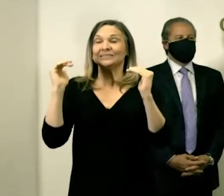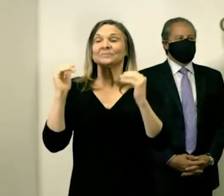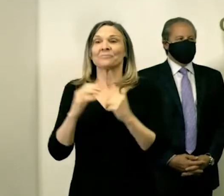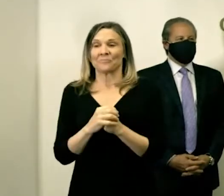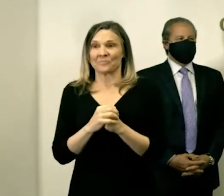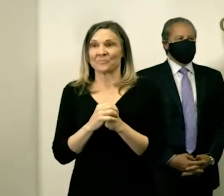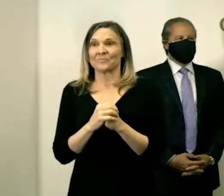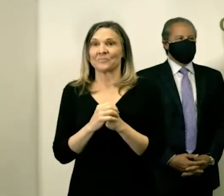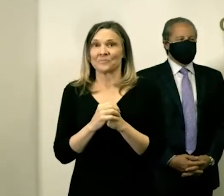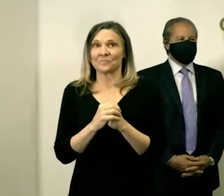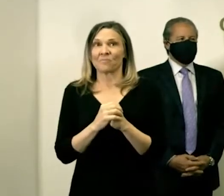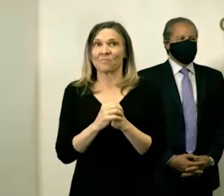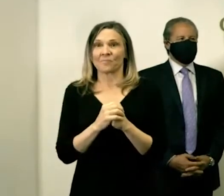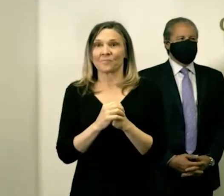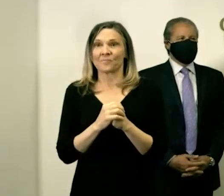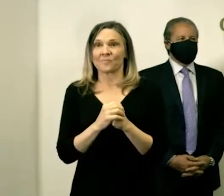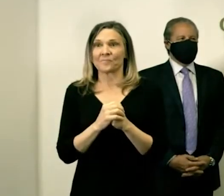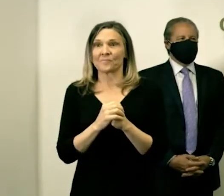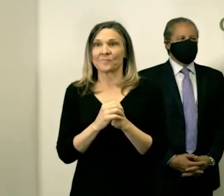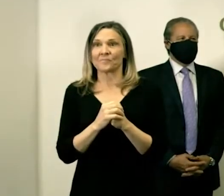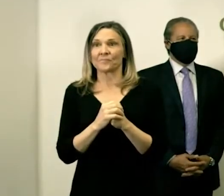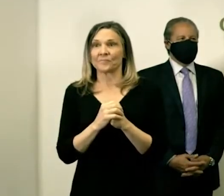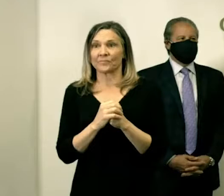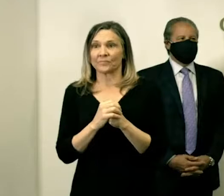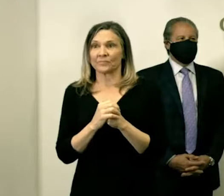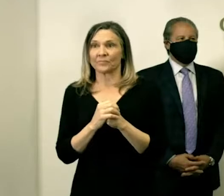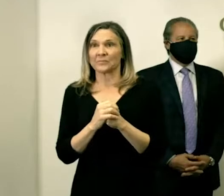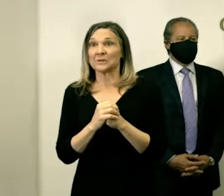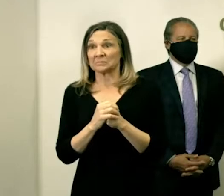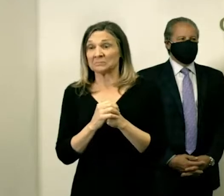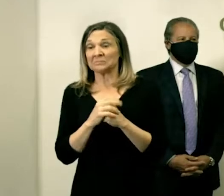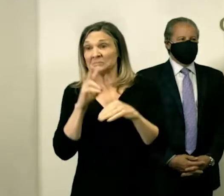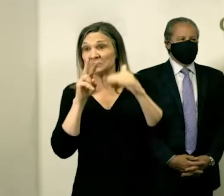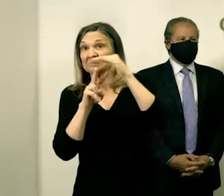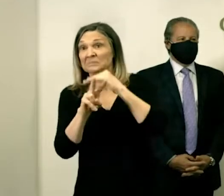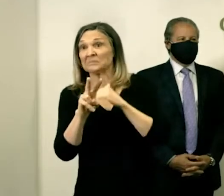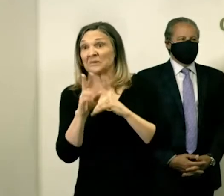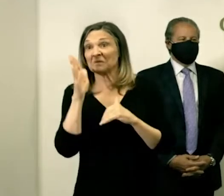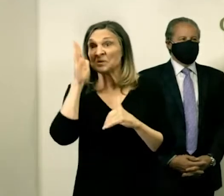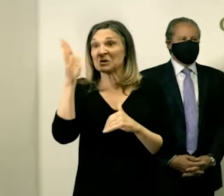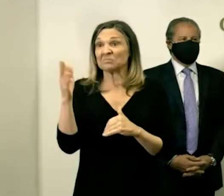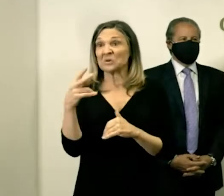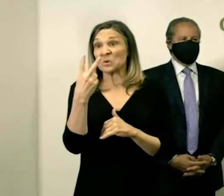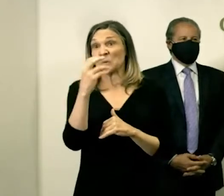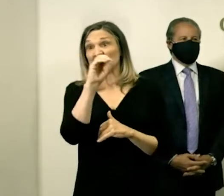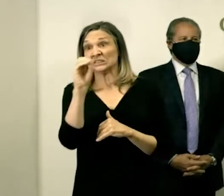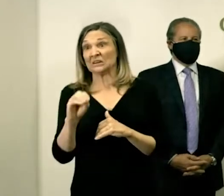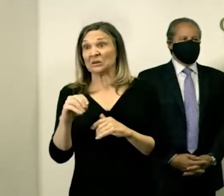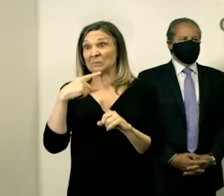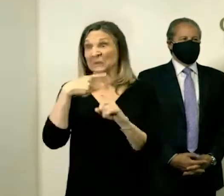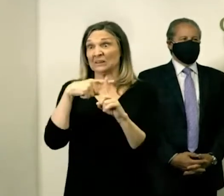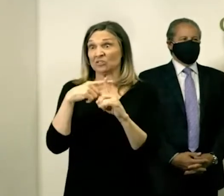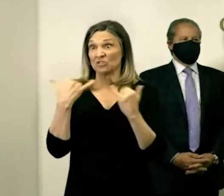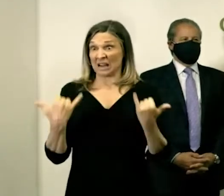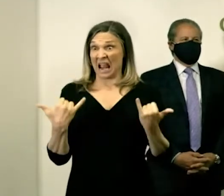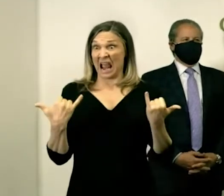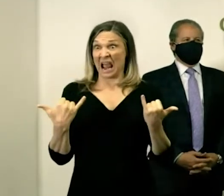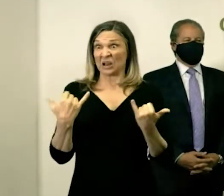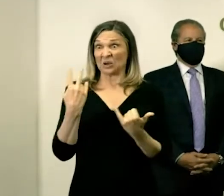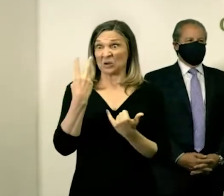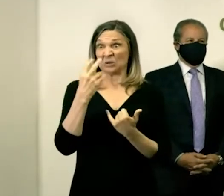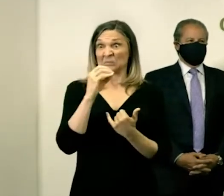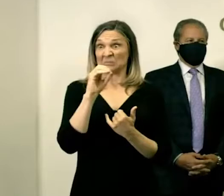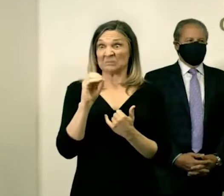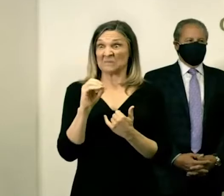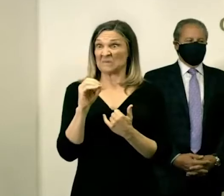in a foreseeable future. We're at 2% positivity today. There's only a couple states in America with